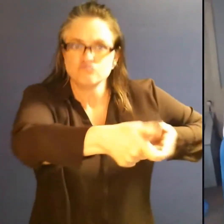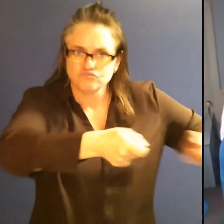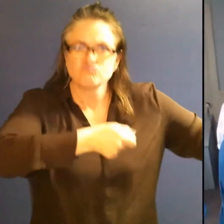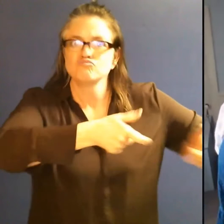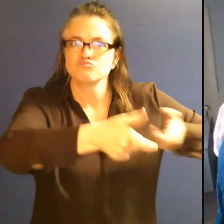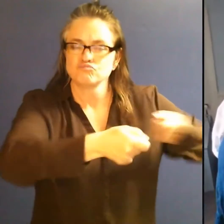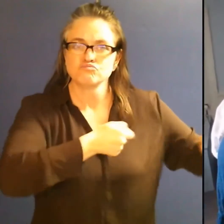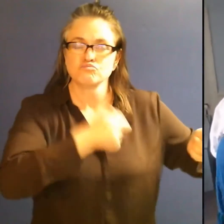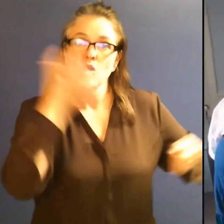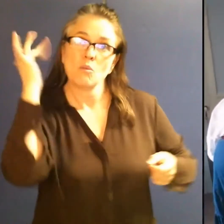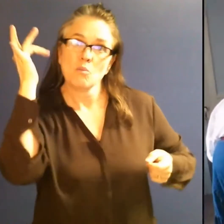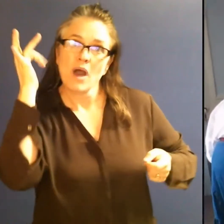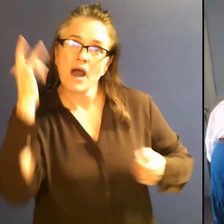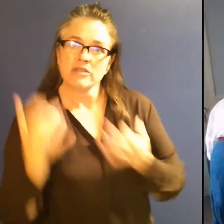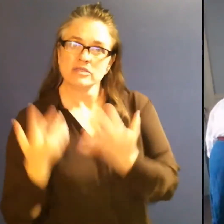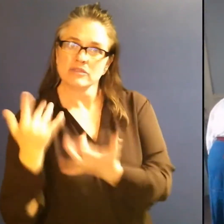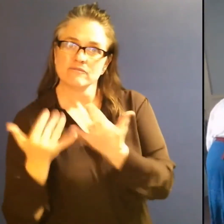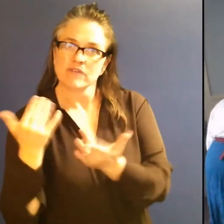rotating them